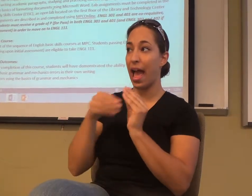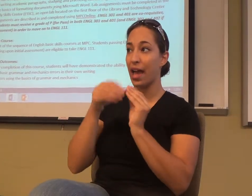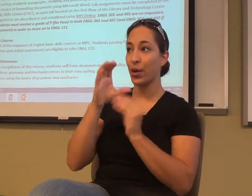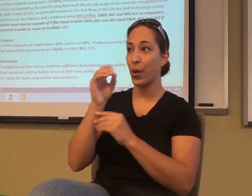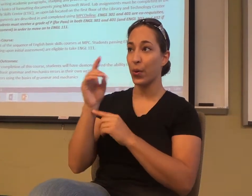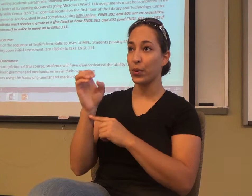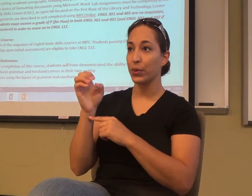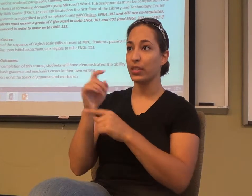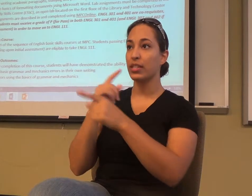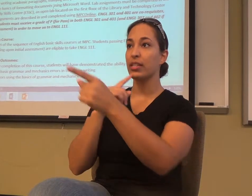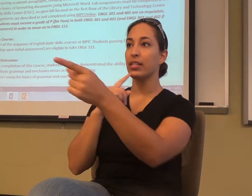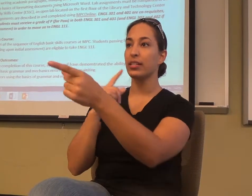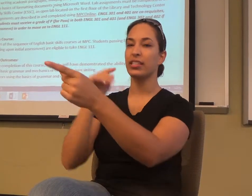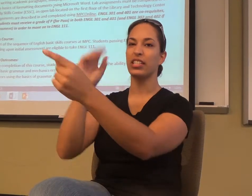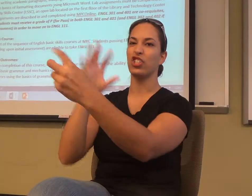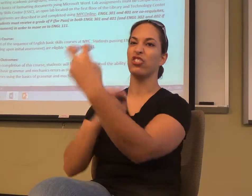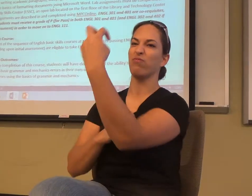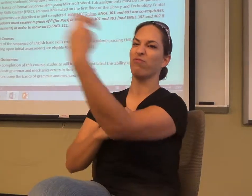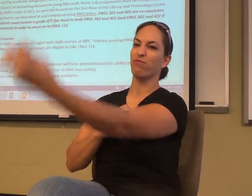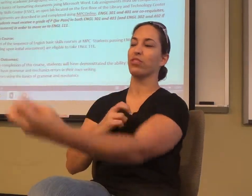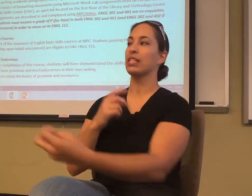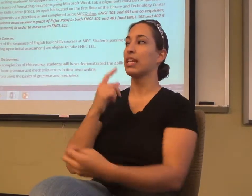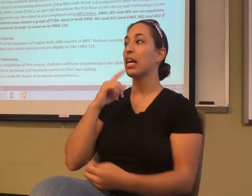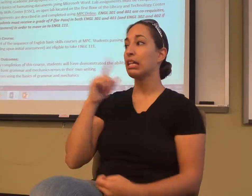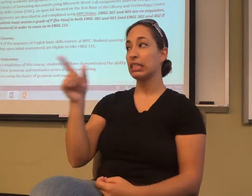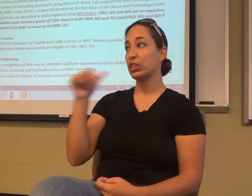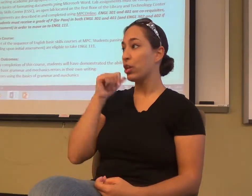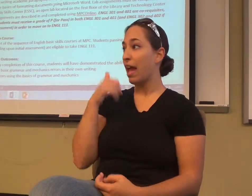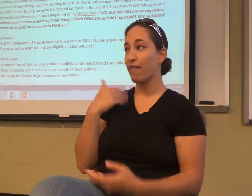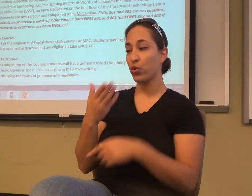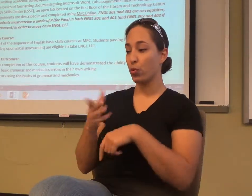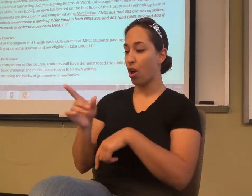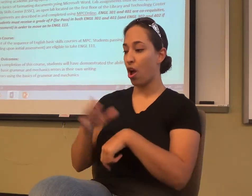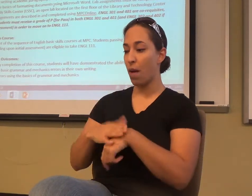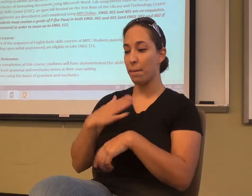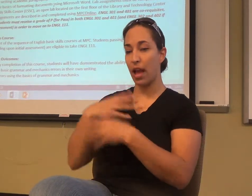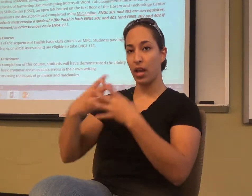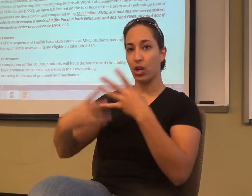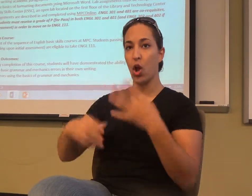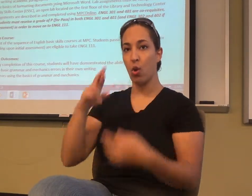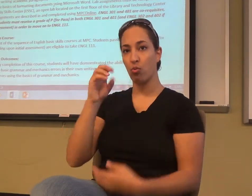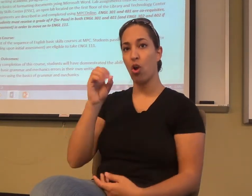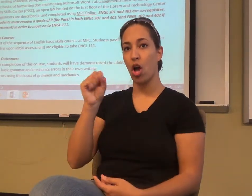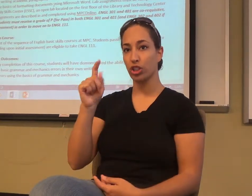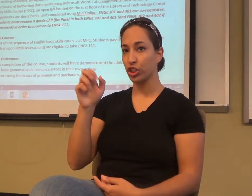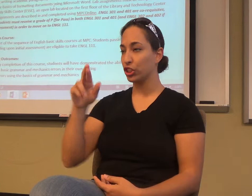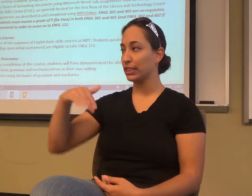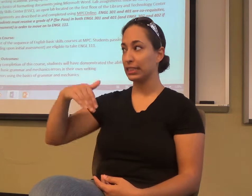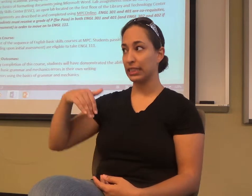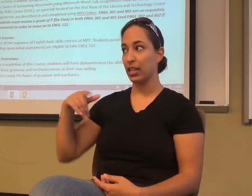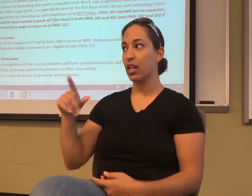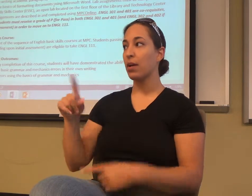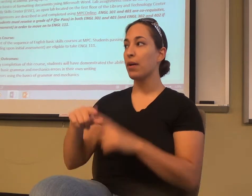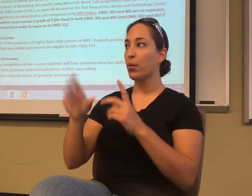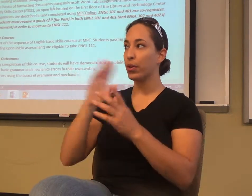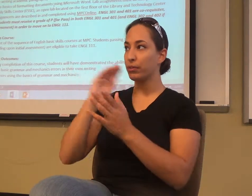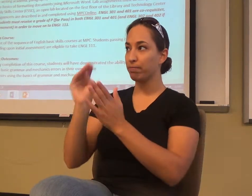So I don't have you on my roster yet. If I can get you to put your name and your student ID number on the sticky, then we'll get you a timekeeper